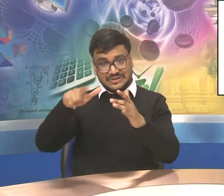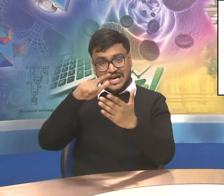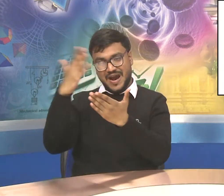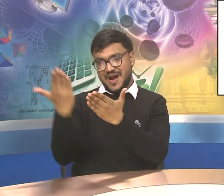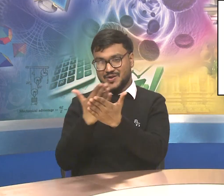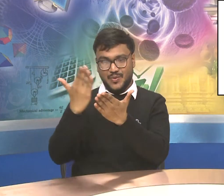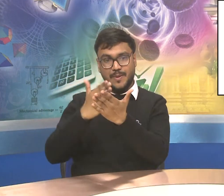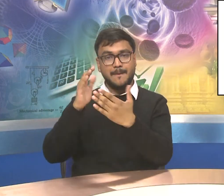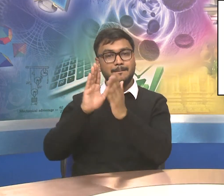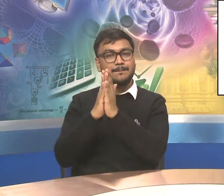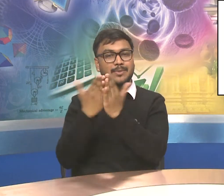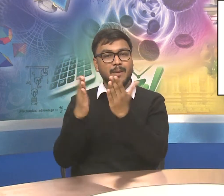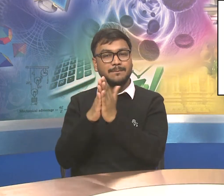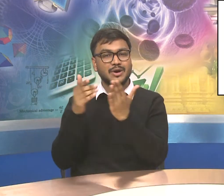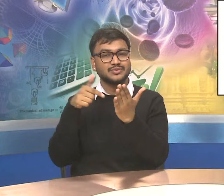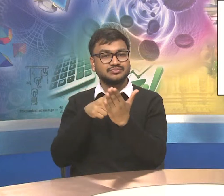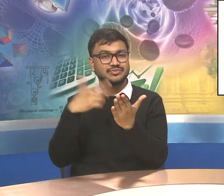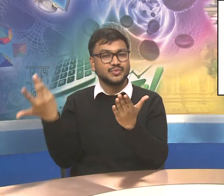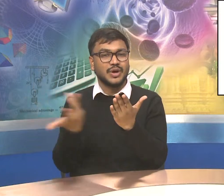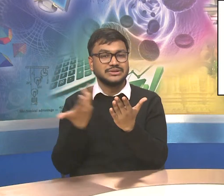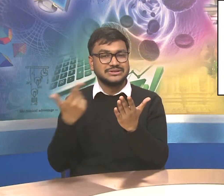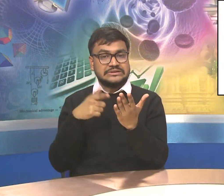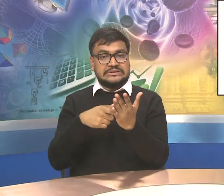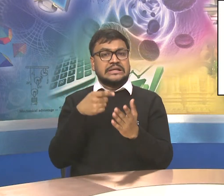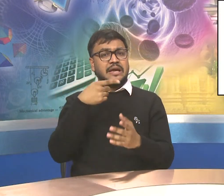whenever the book is returned,